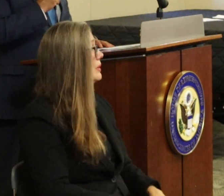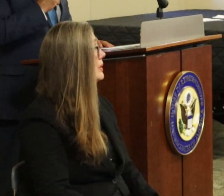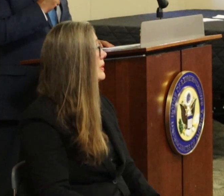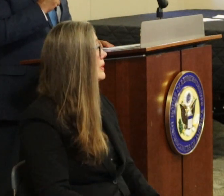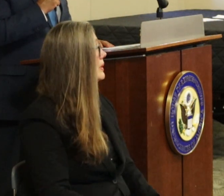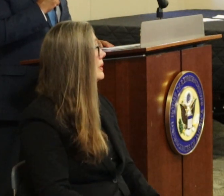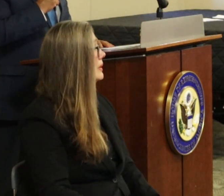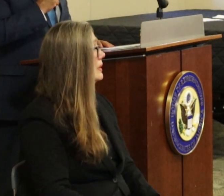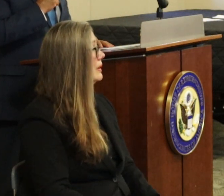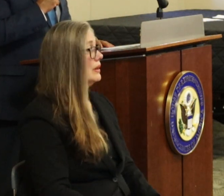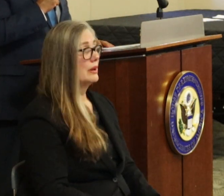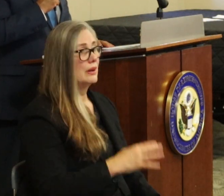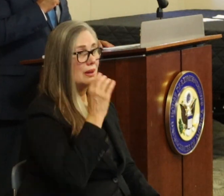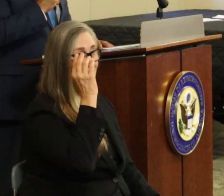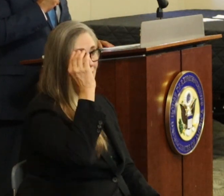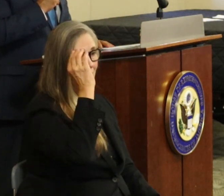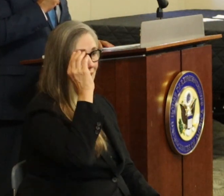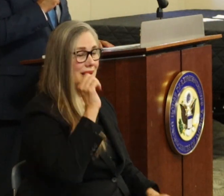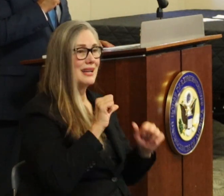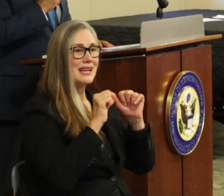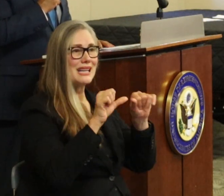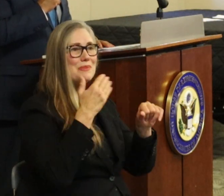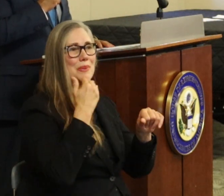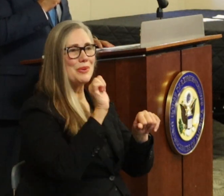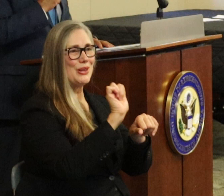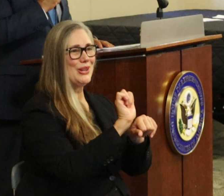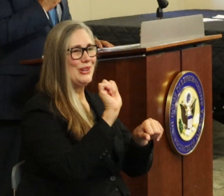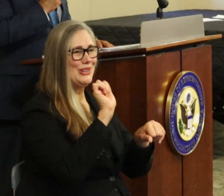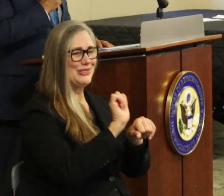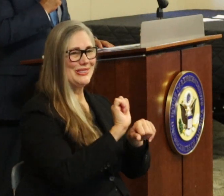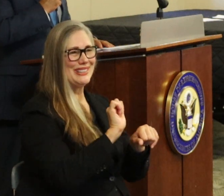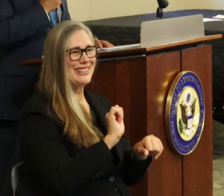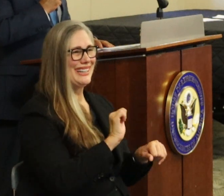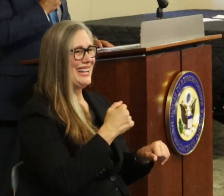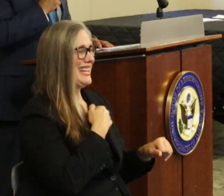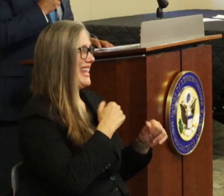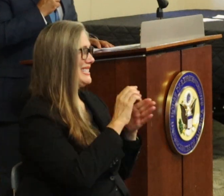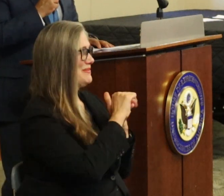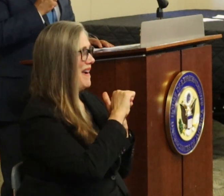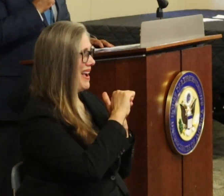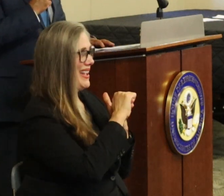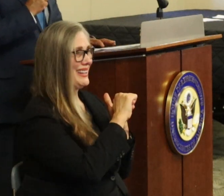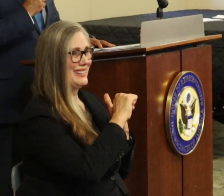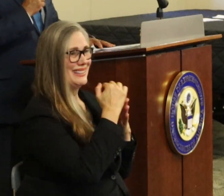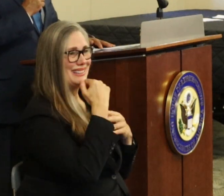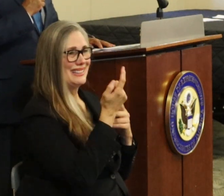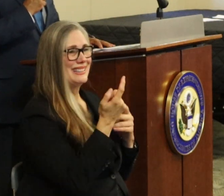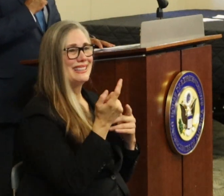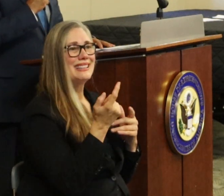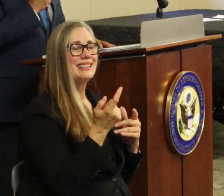Hi, Jane. First, I'd like to say keep up the good work. That's my direction for tonight. Thank you. And second is